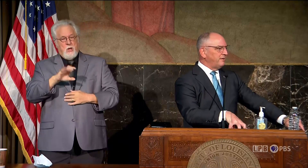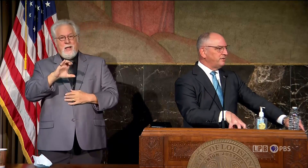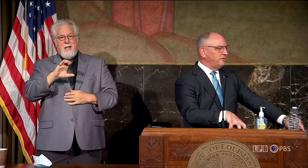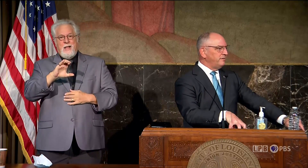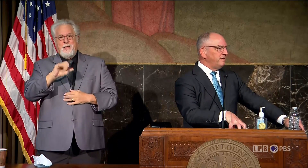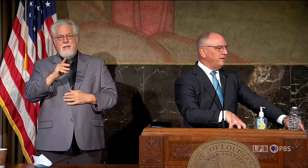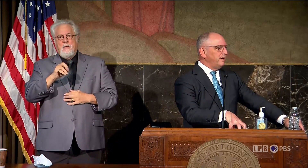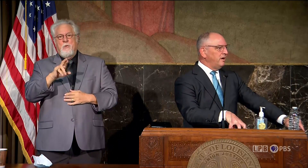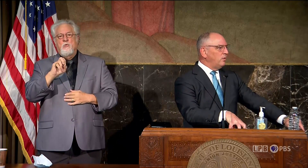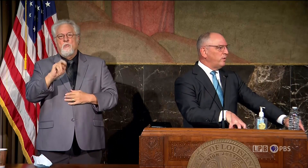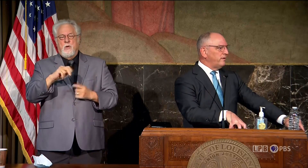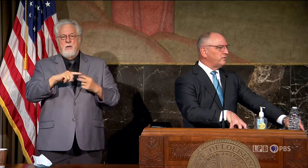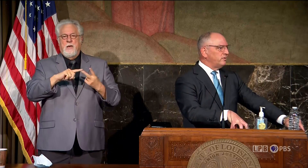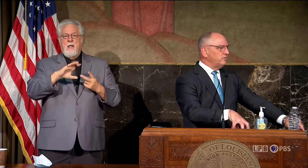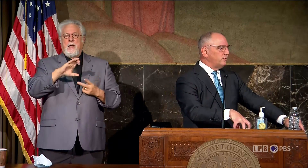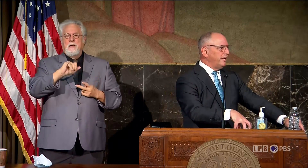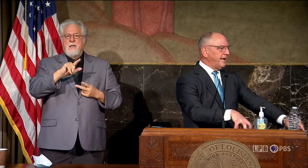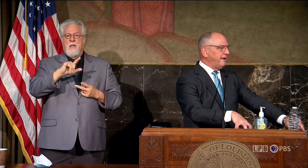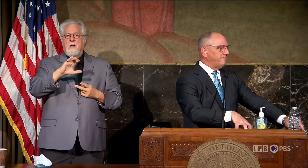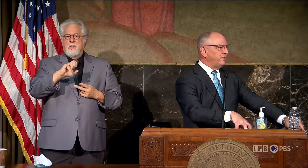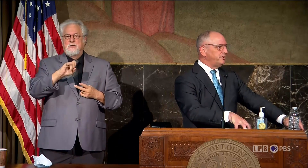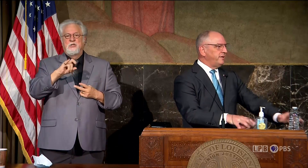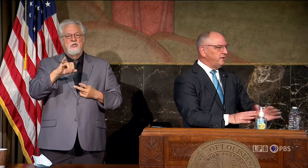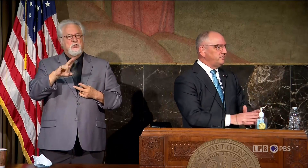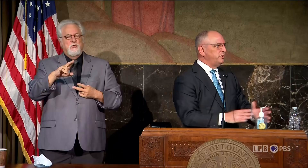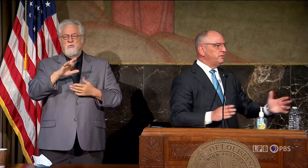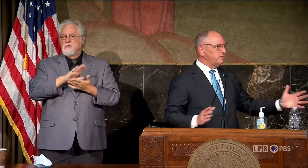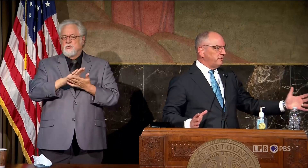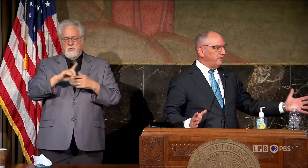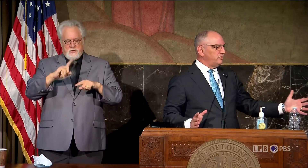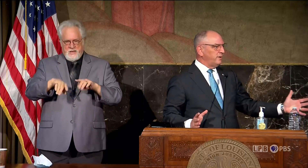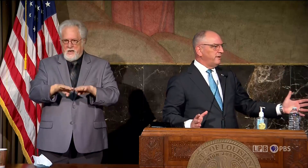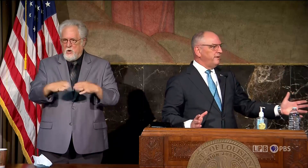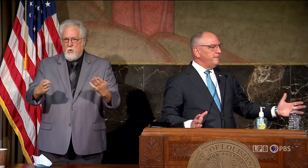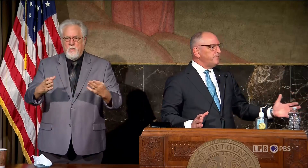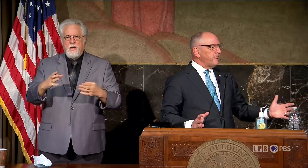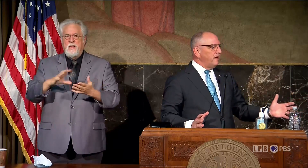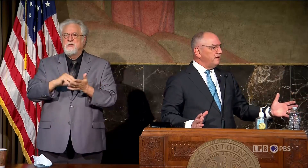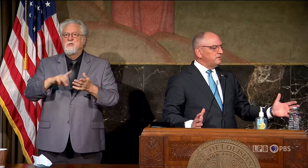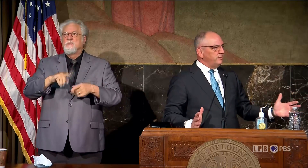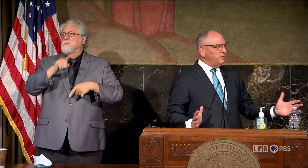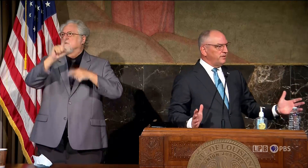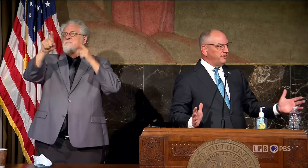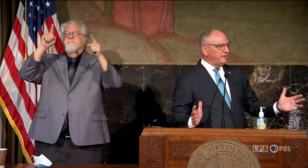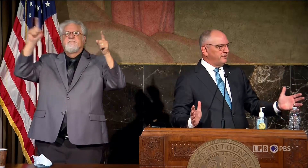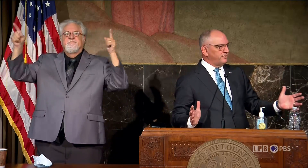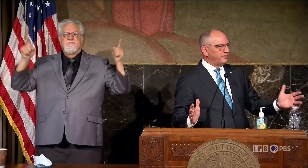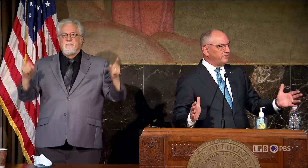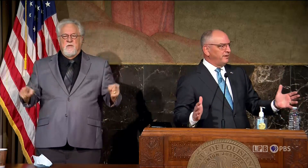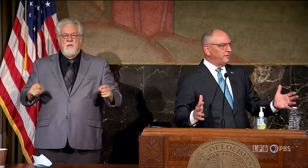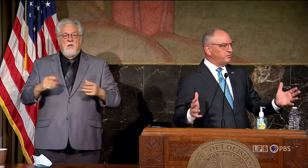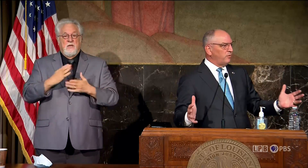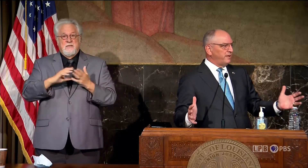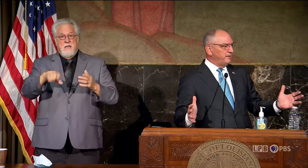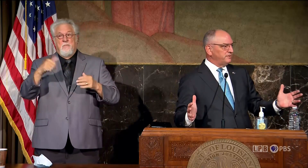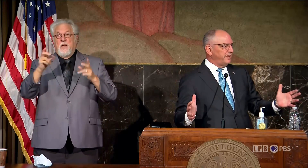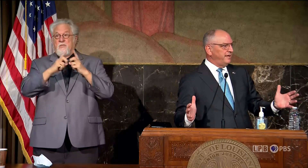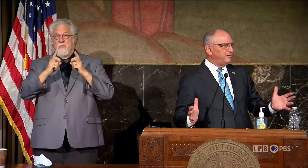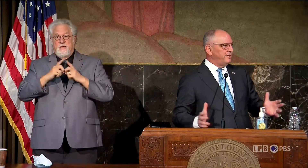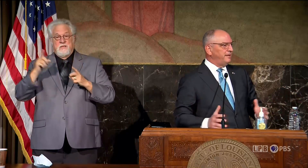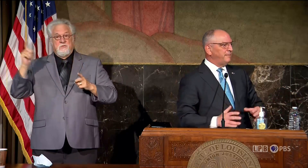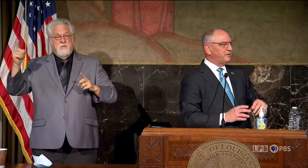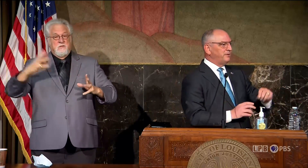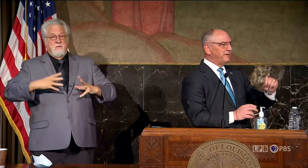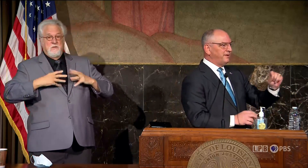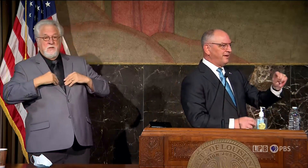Cameron and Calcasieu, where their schools really can't function and those students are elsewhere. Some of those other districts that are absorbing those